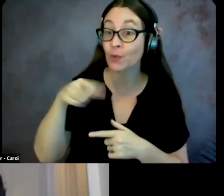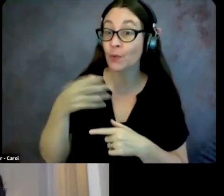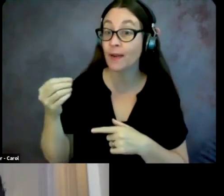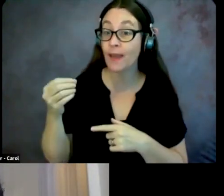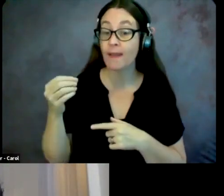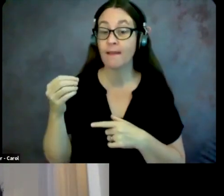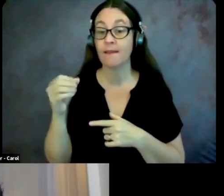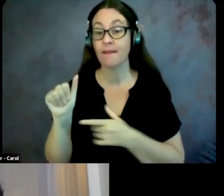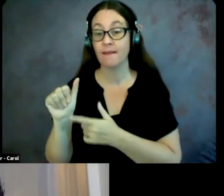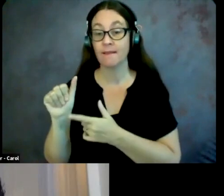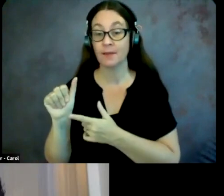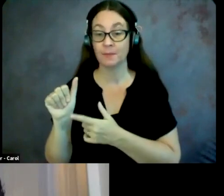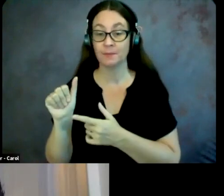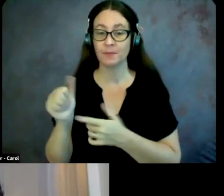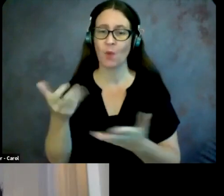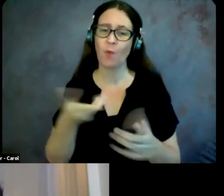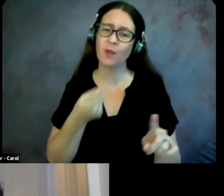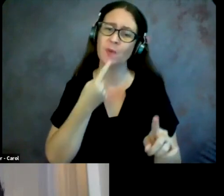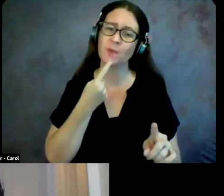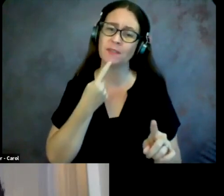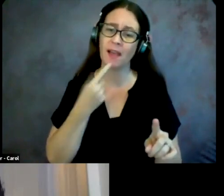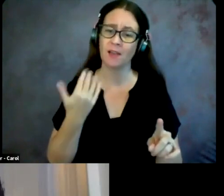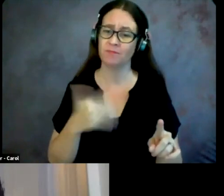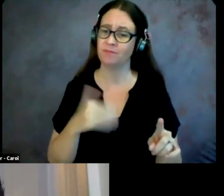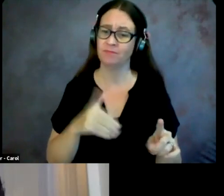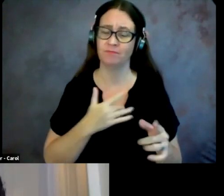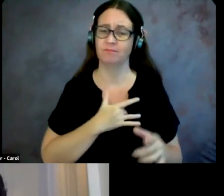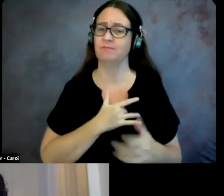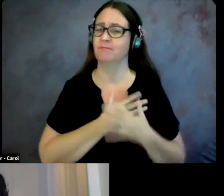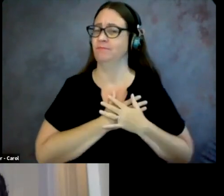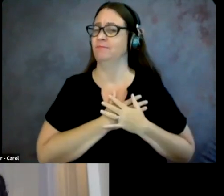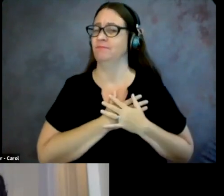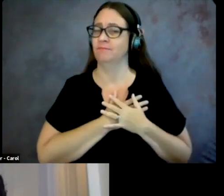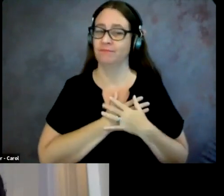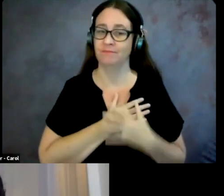you said is so, so powerful.